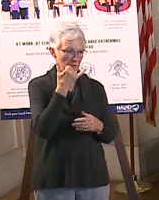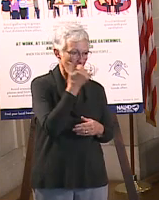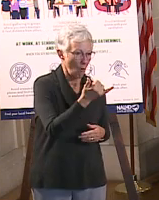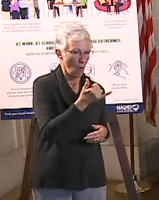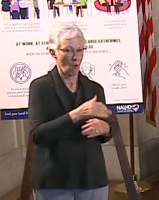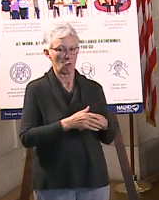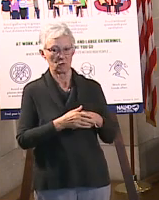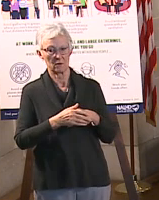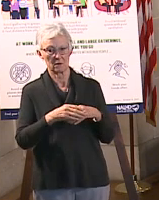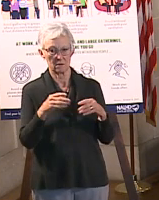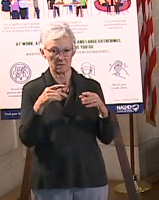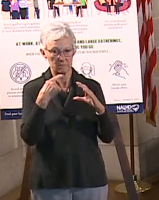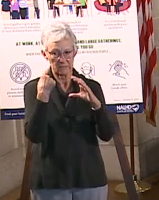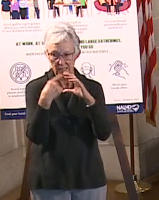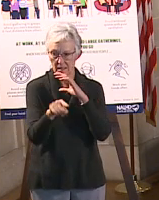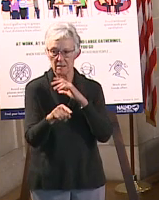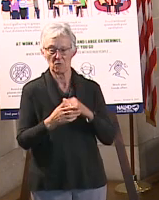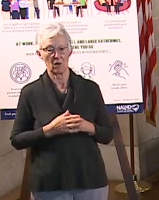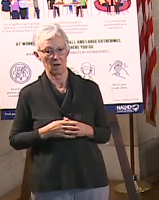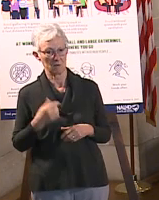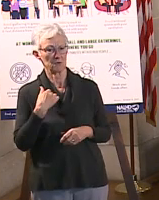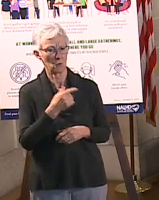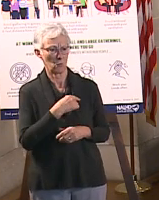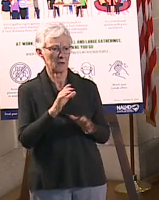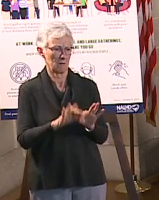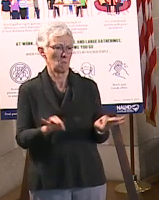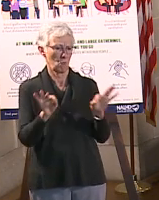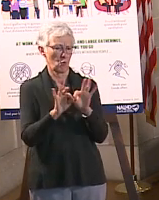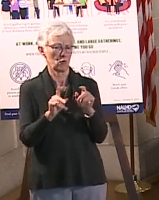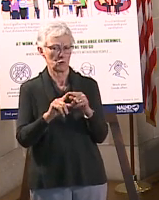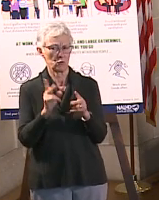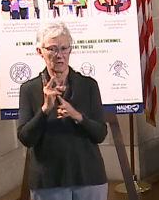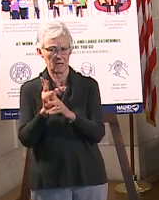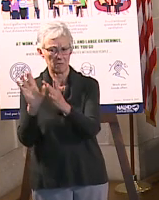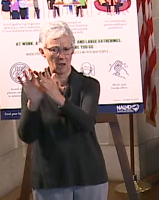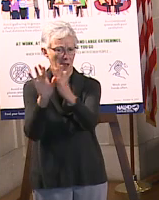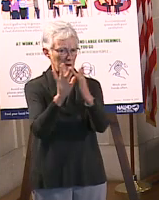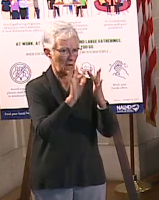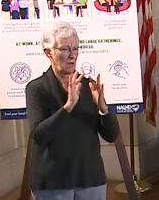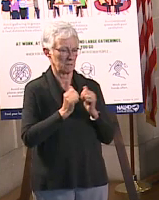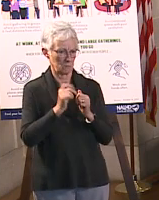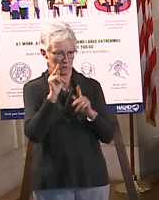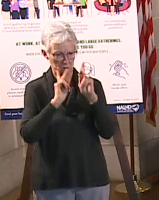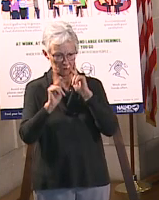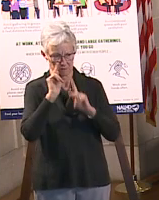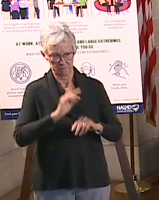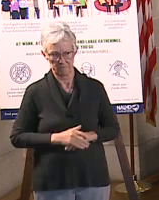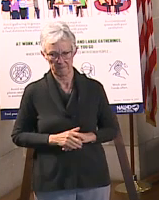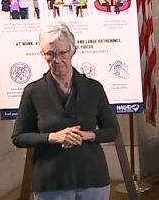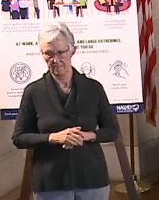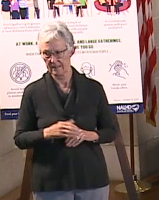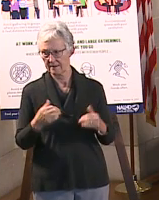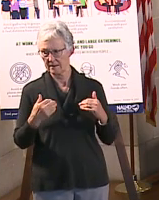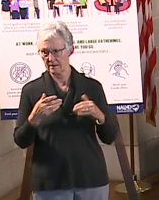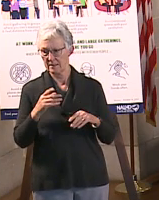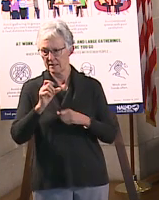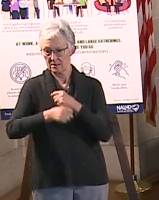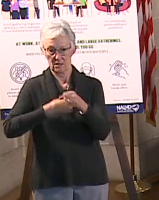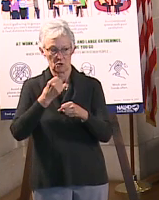another in ways like we have never before. So in the year 140 approximately